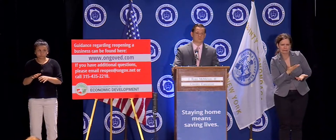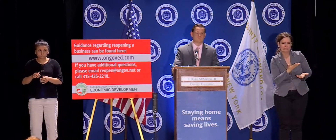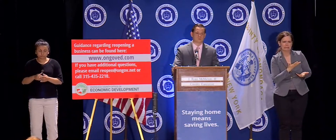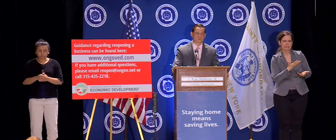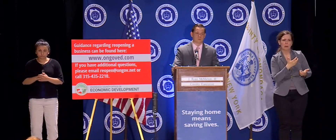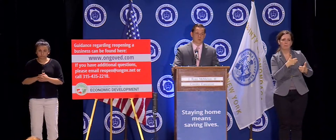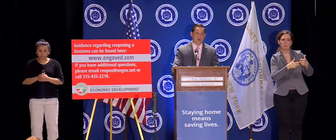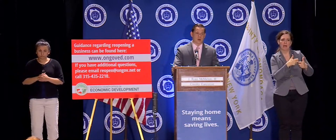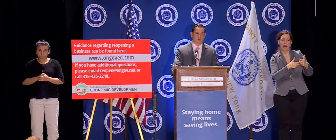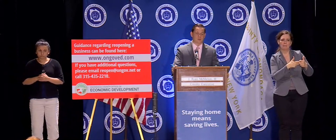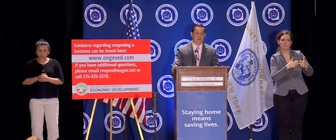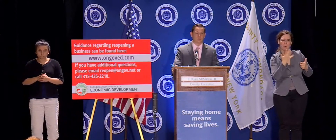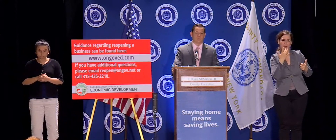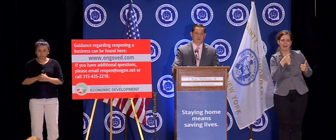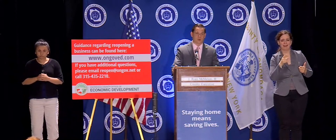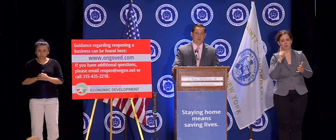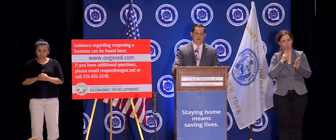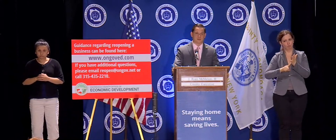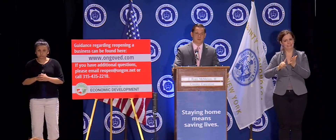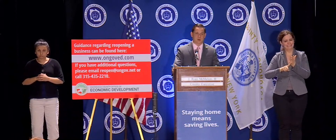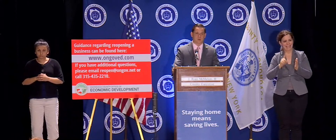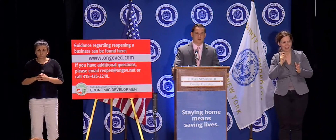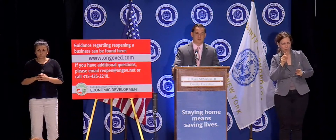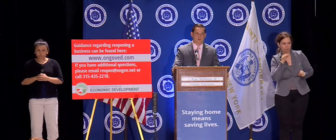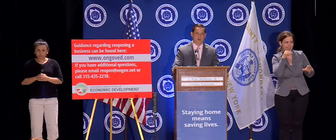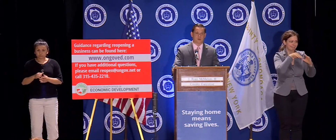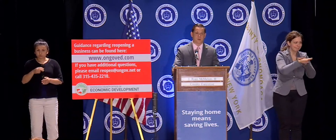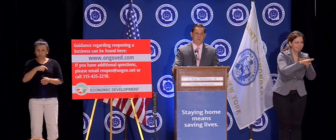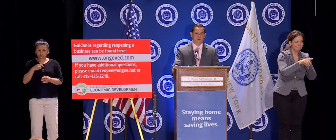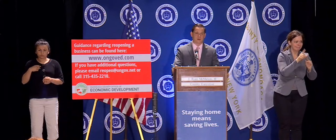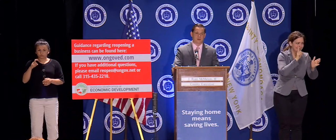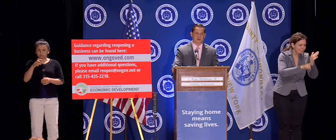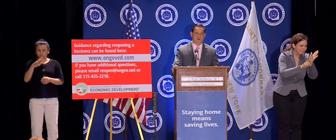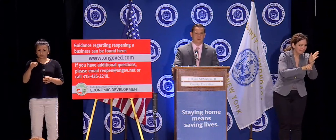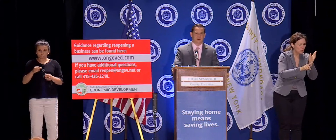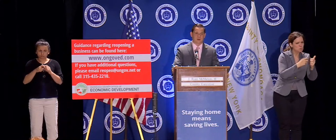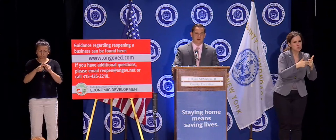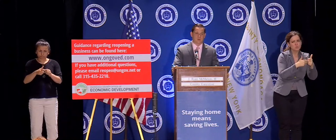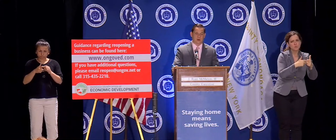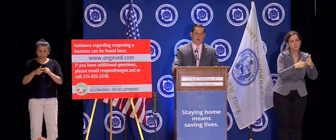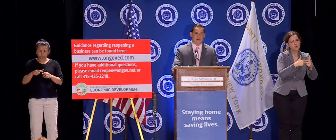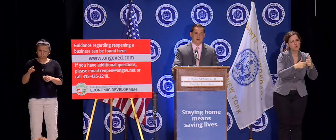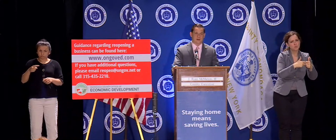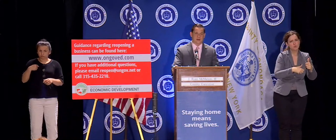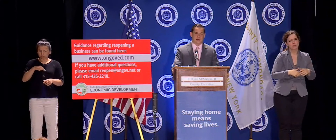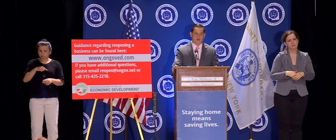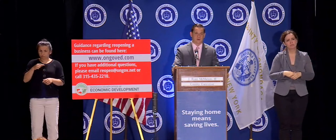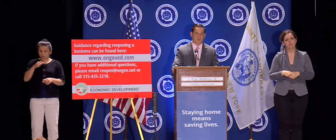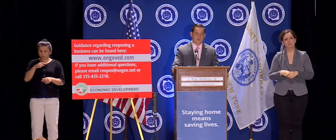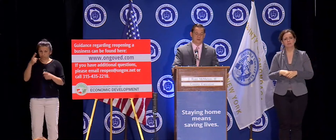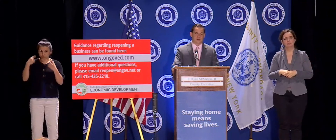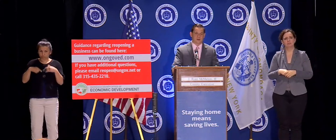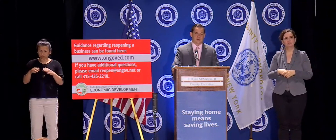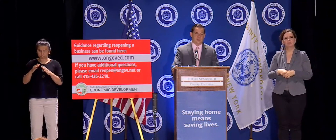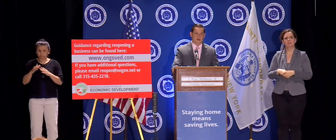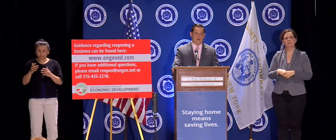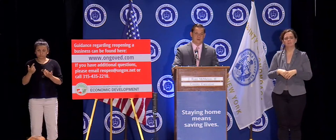could have? You can work with our press team about questions from the health department, and they can work on that. Again, Dr.